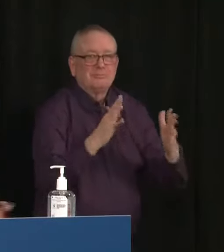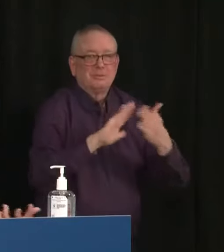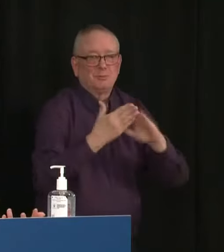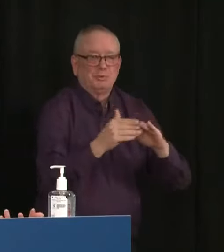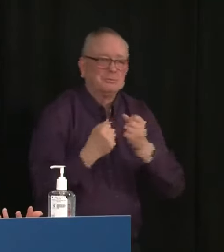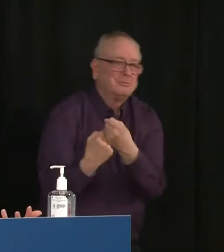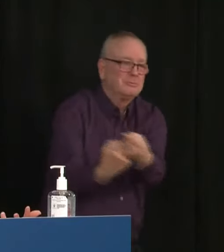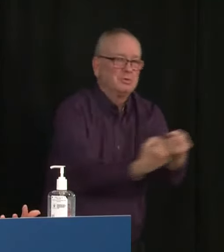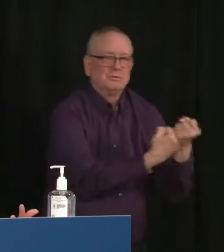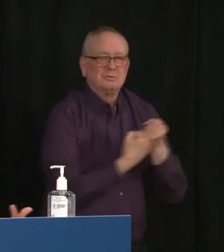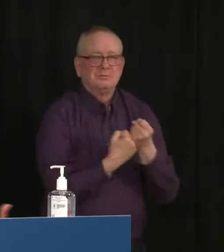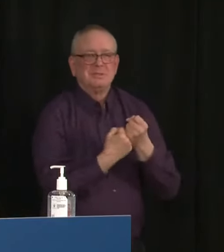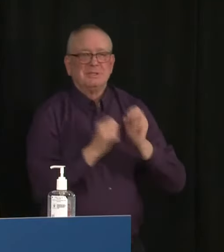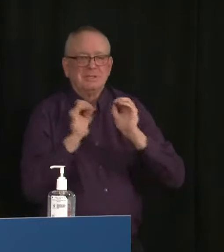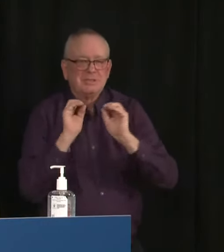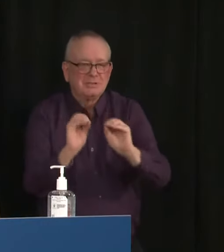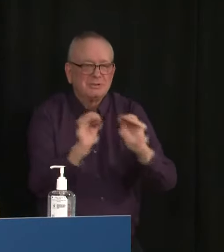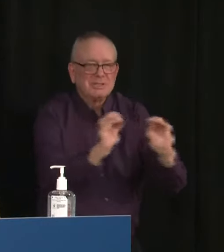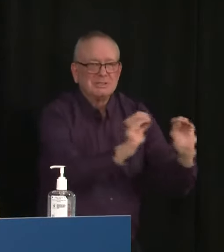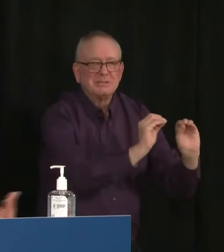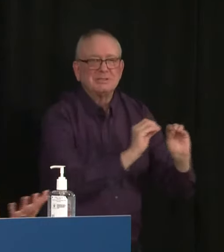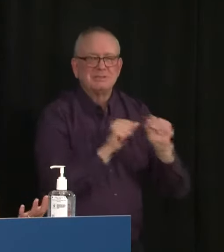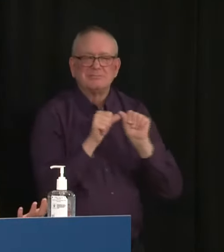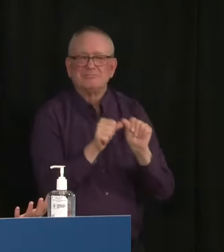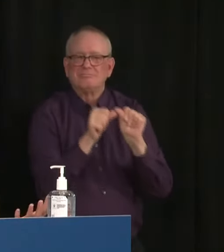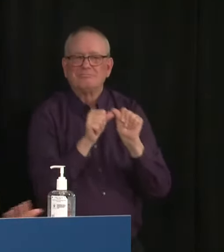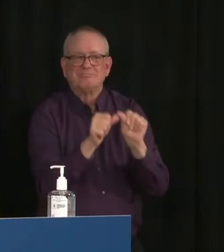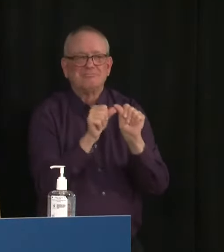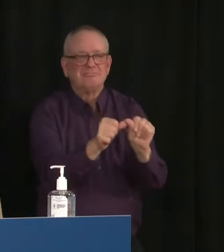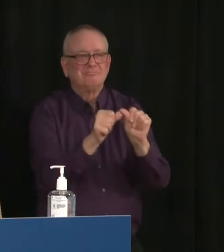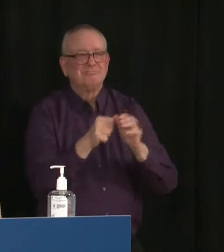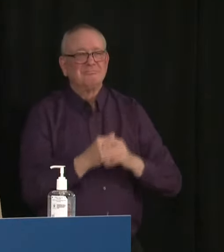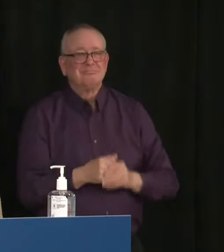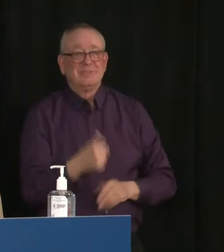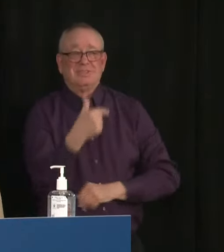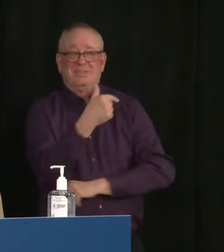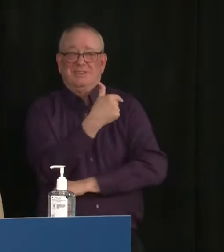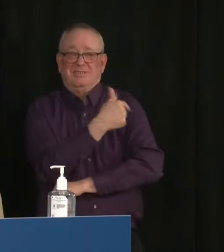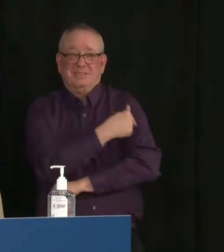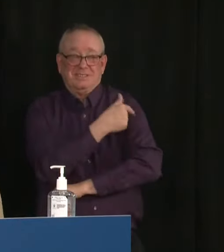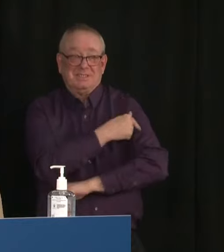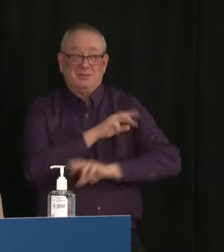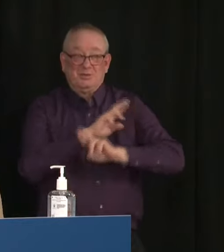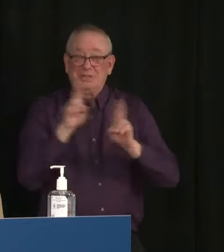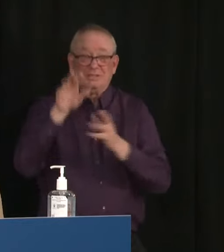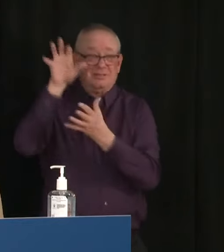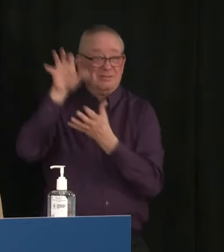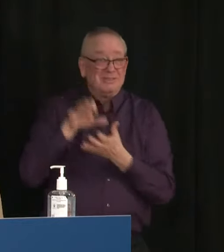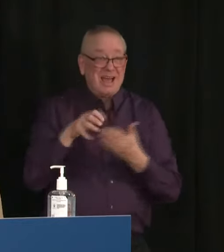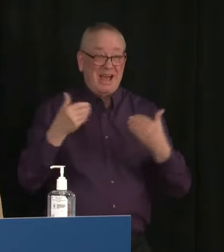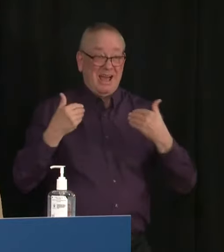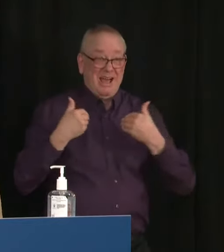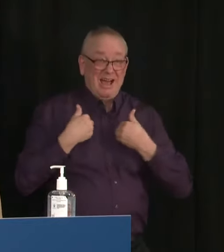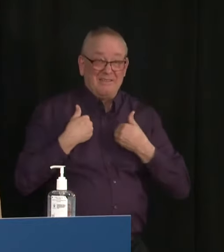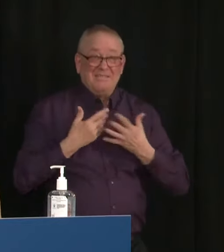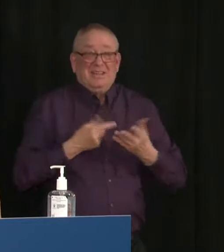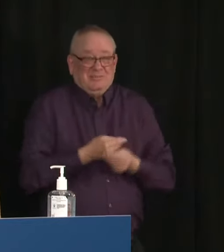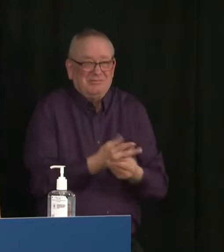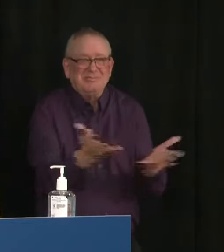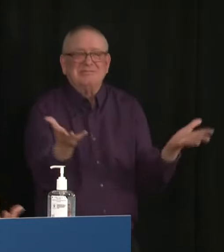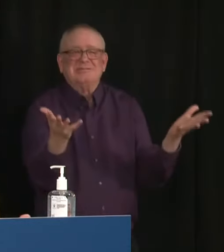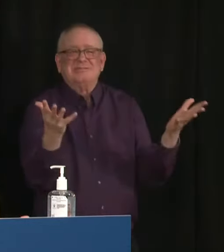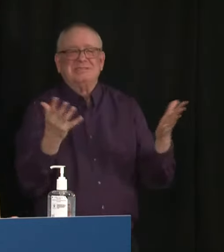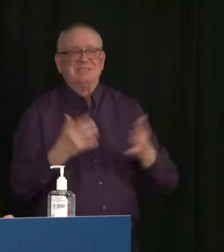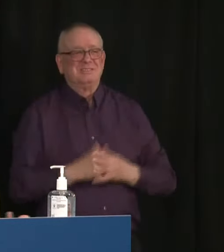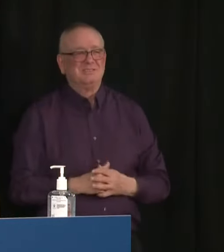that protection that vaccine offers to the majority of people in our province, COVID-19 remains a significant threat to